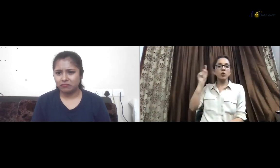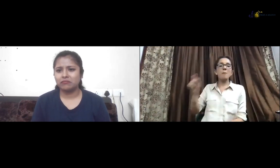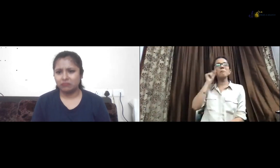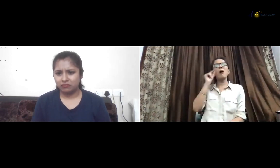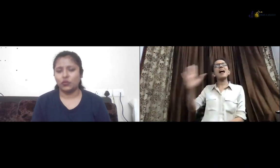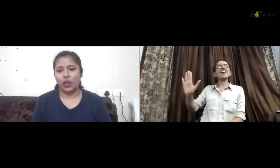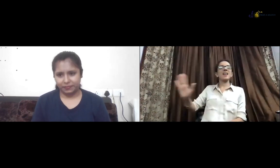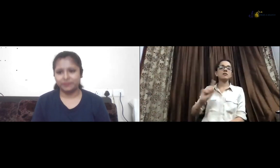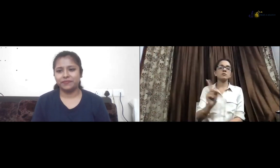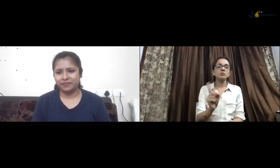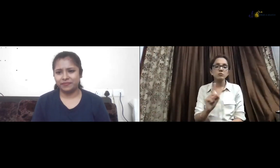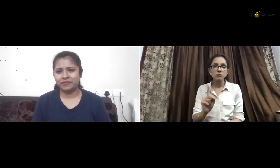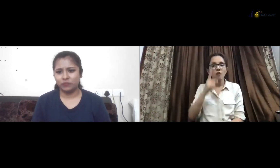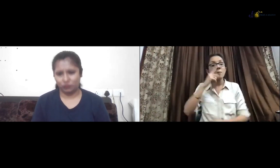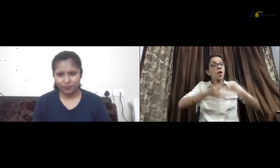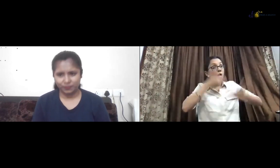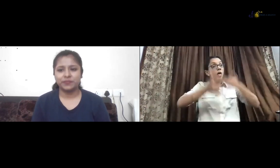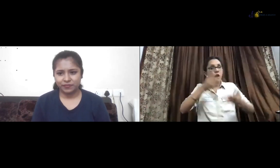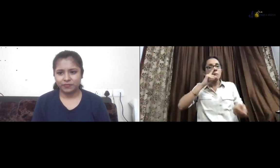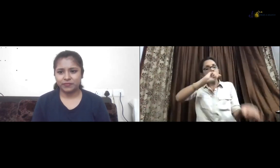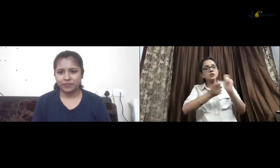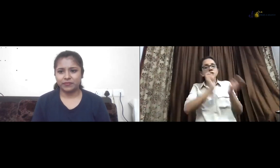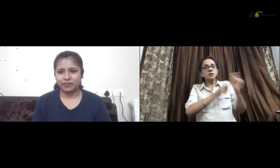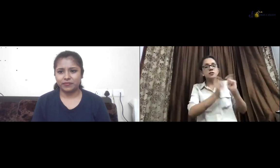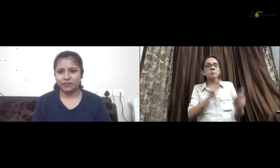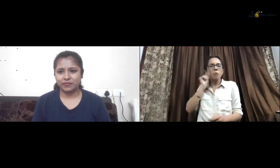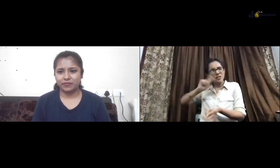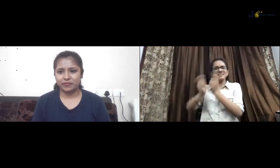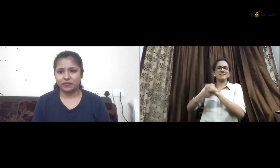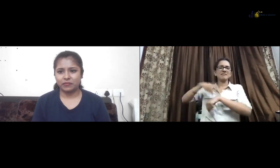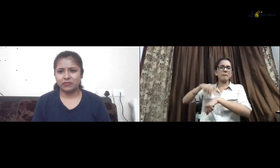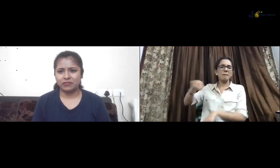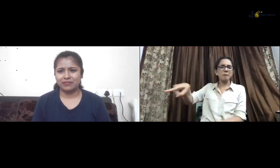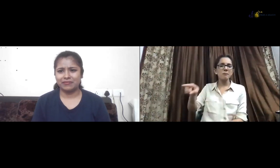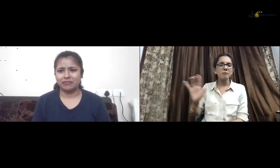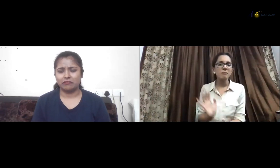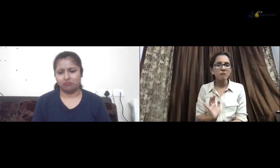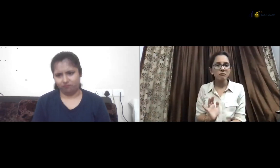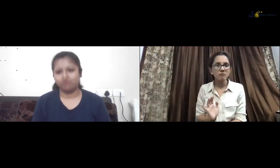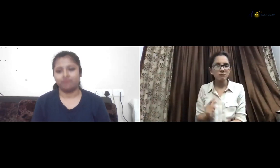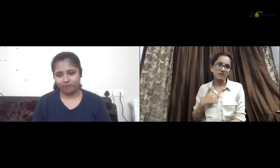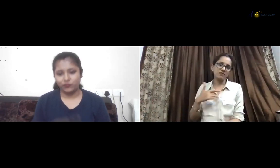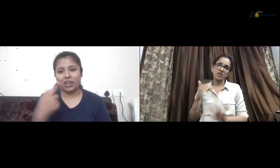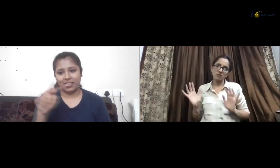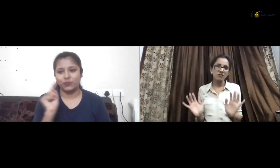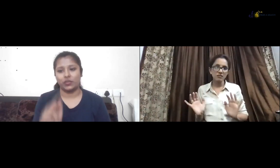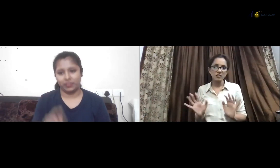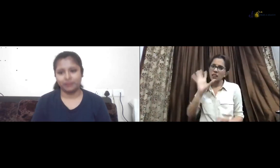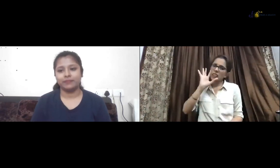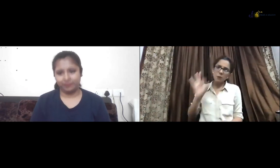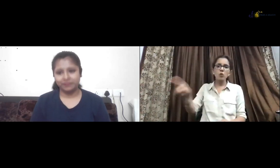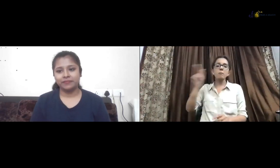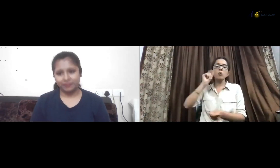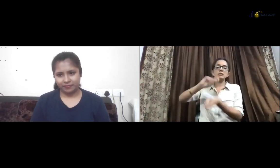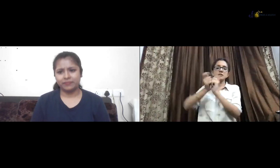explain them. It's important to explain them first. You are explaining all of the things to the girls. It's the time to explain